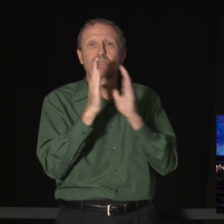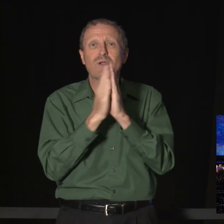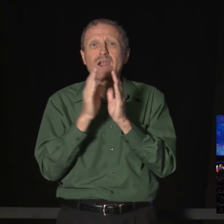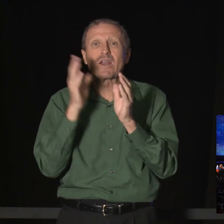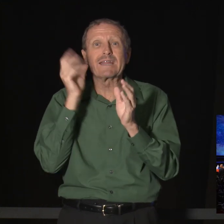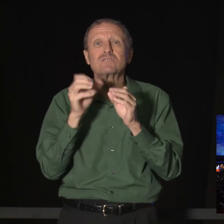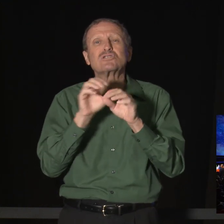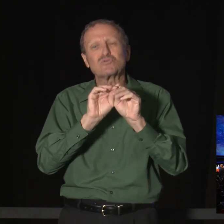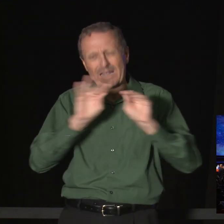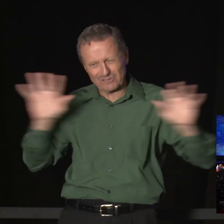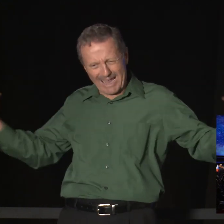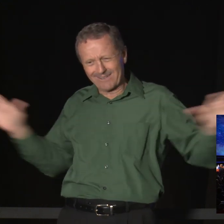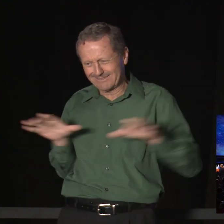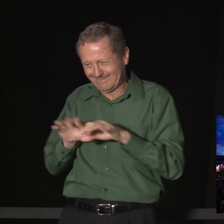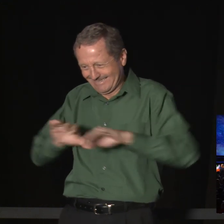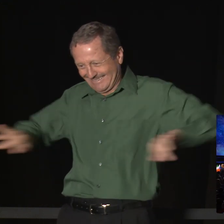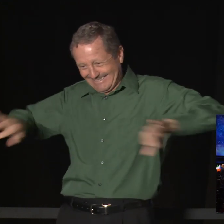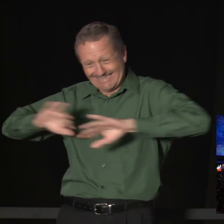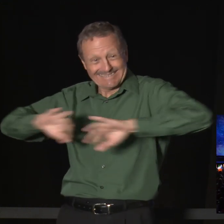me. Stretch out.